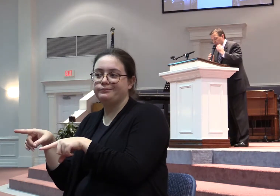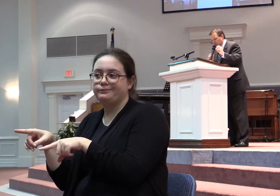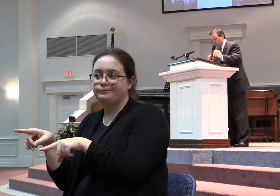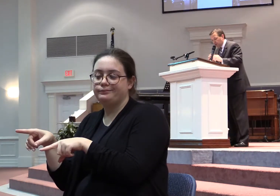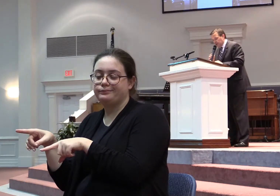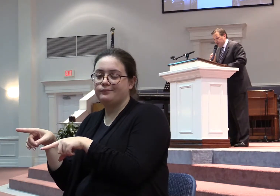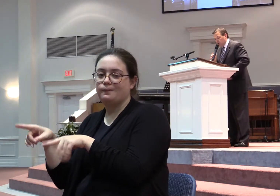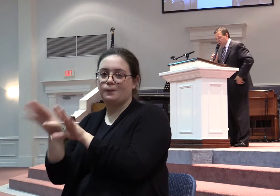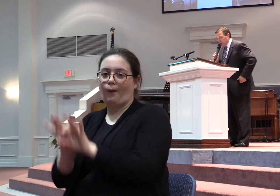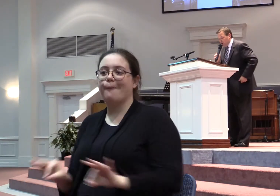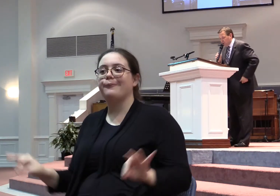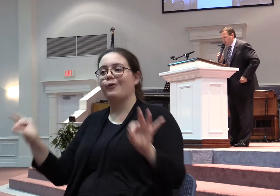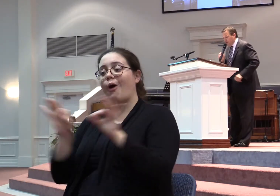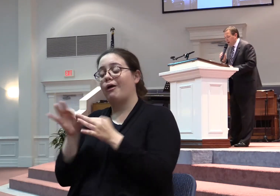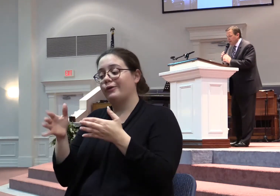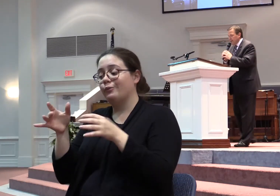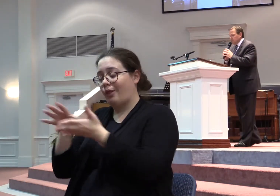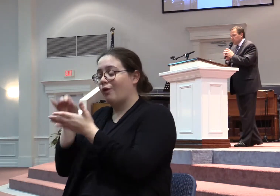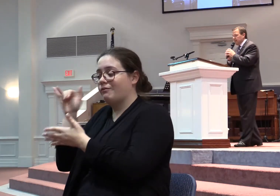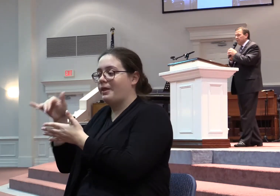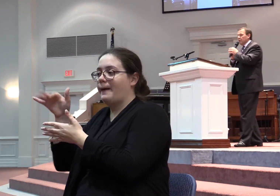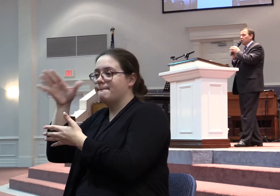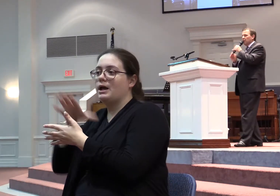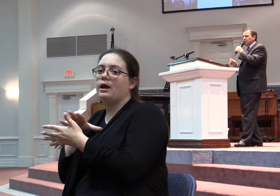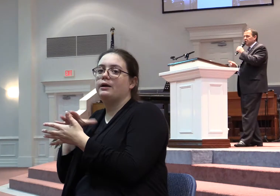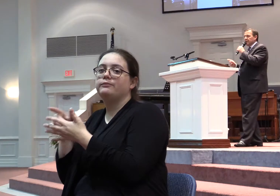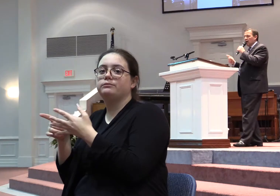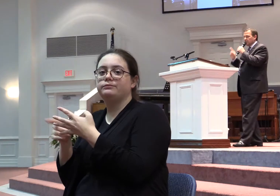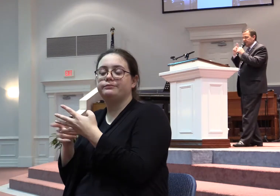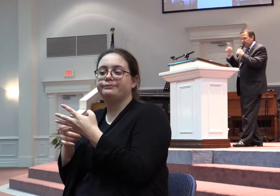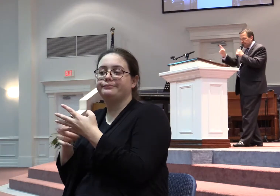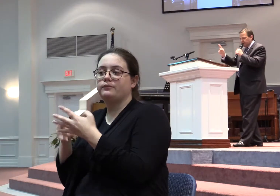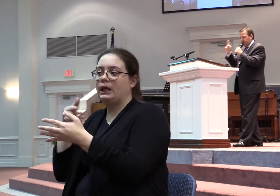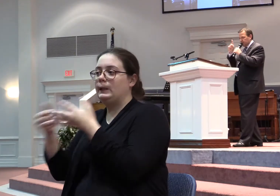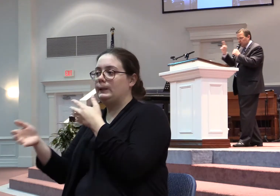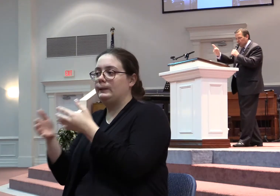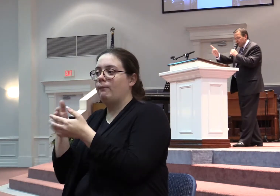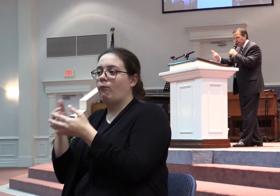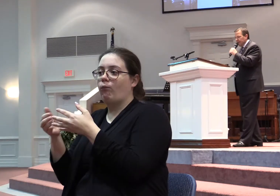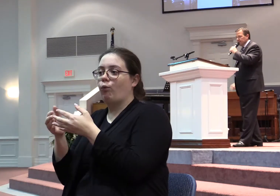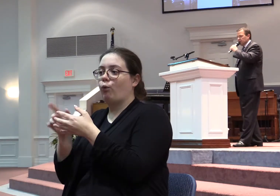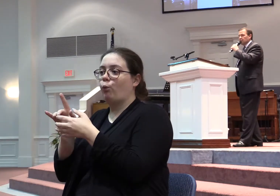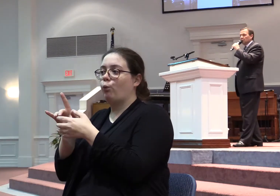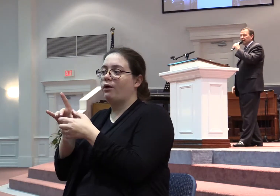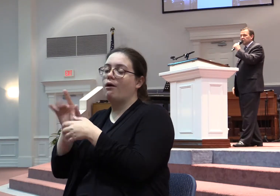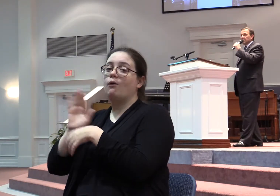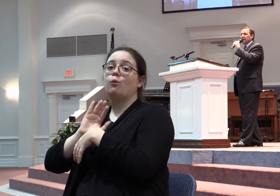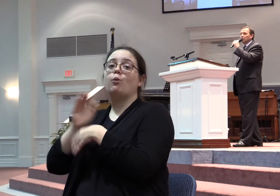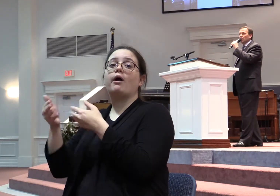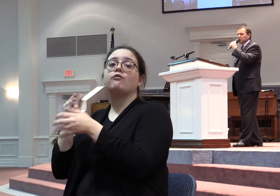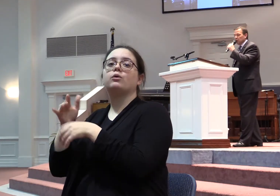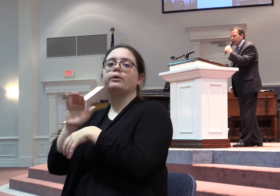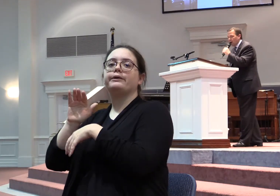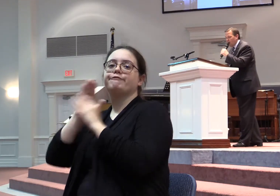One of the most important things that we can learn from Lot is whichever direction our tent is pointed is the direction